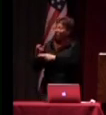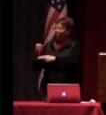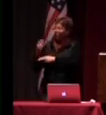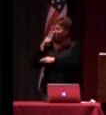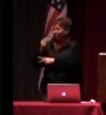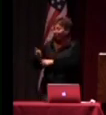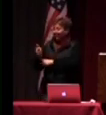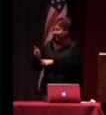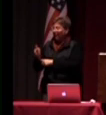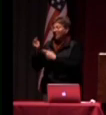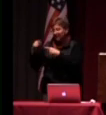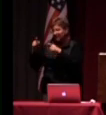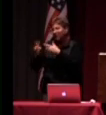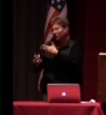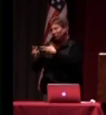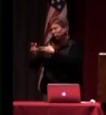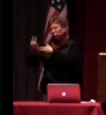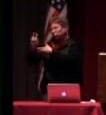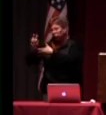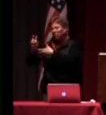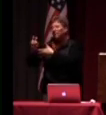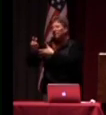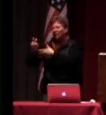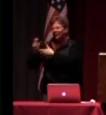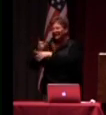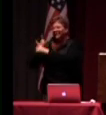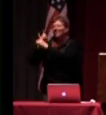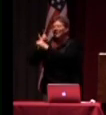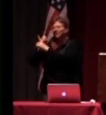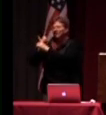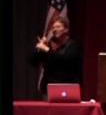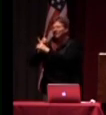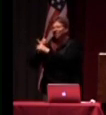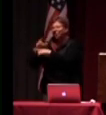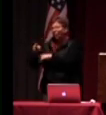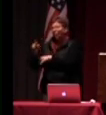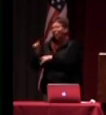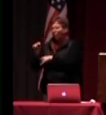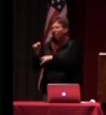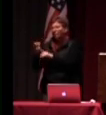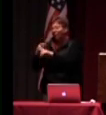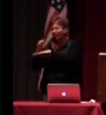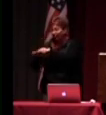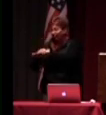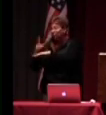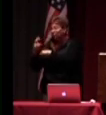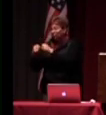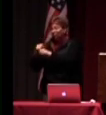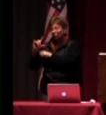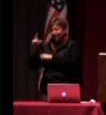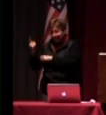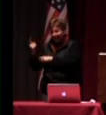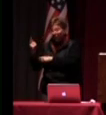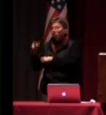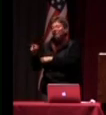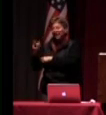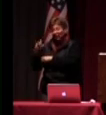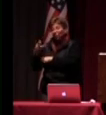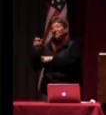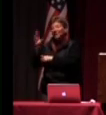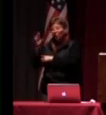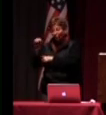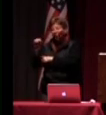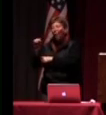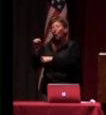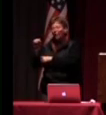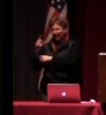force that successfully recaptured the port city of Toulon from the British. 2 years later, he played a key role defending the revolutionary